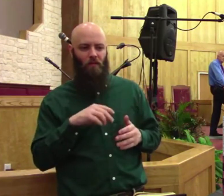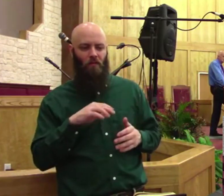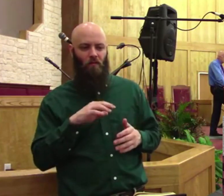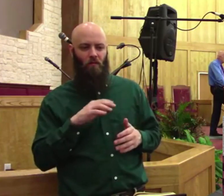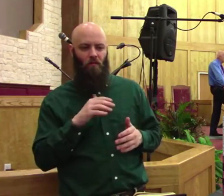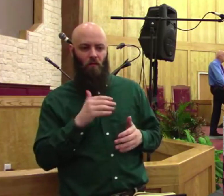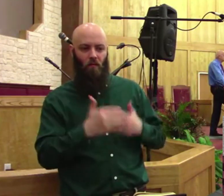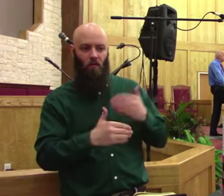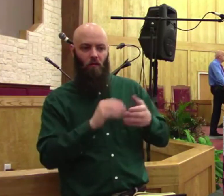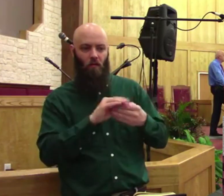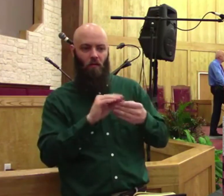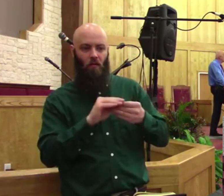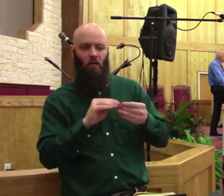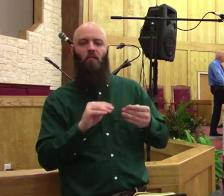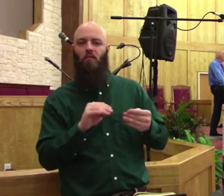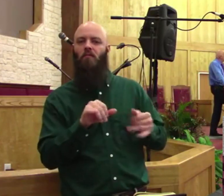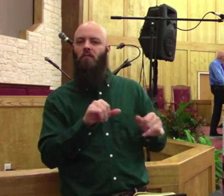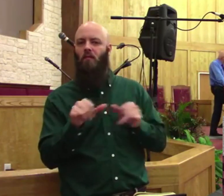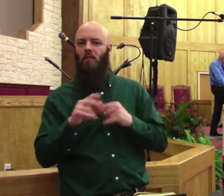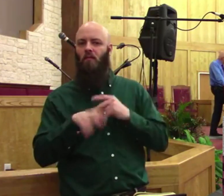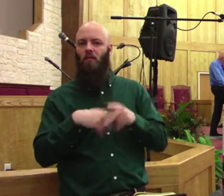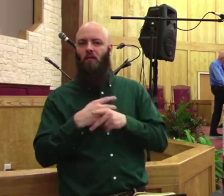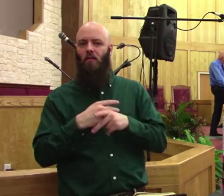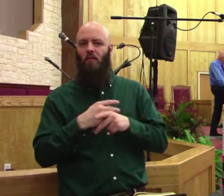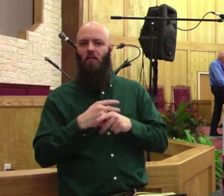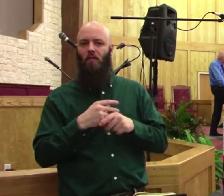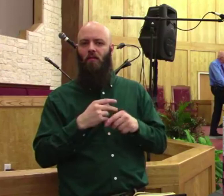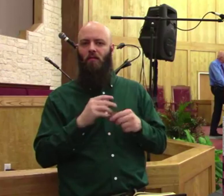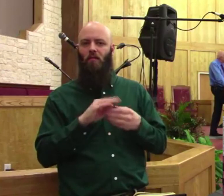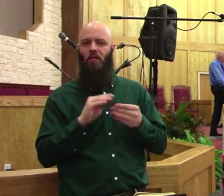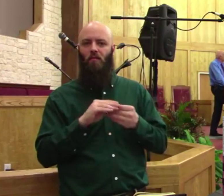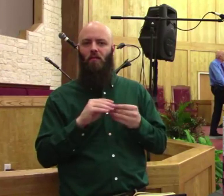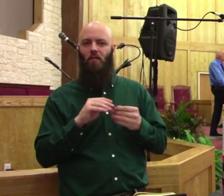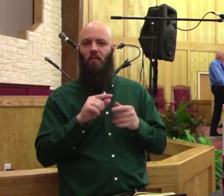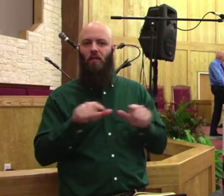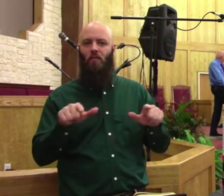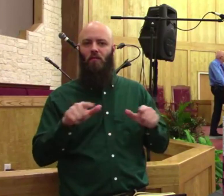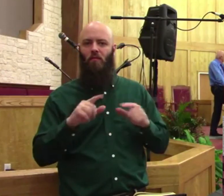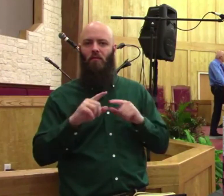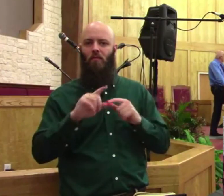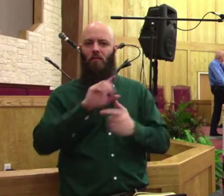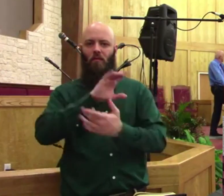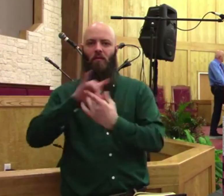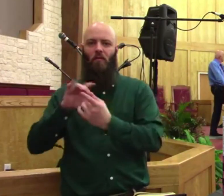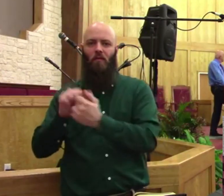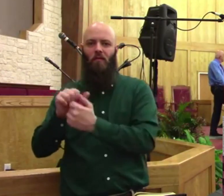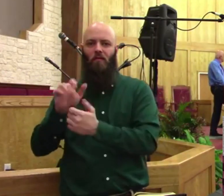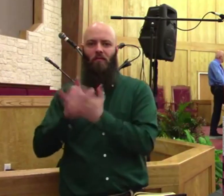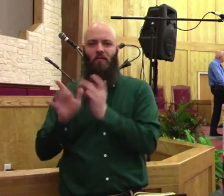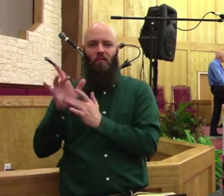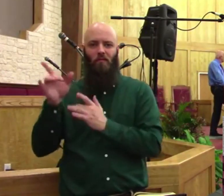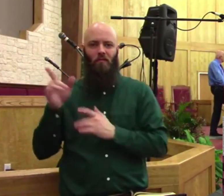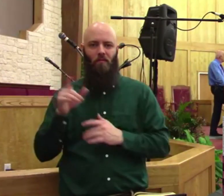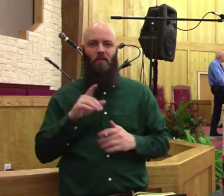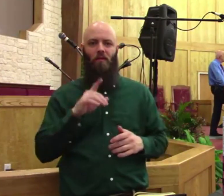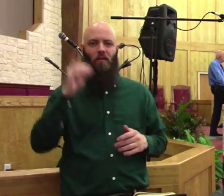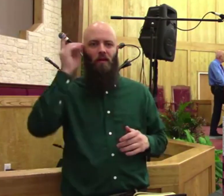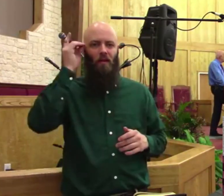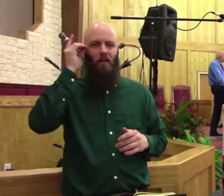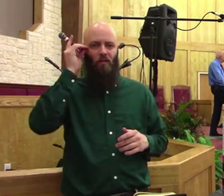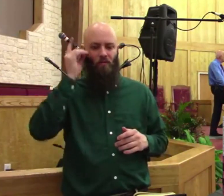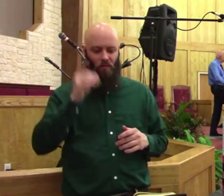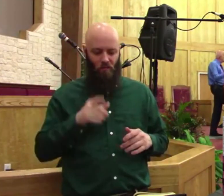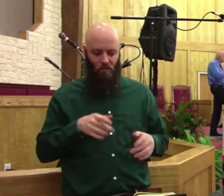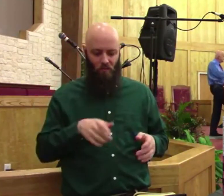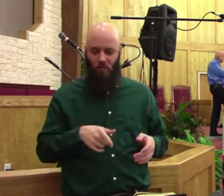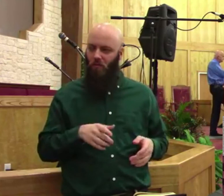same language in a prophecy of the Messiah is used as Daniel is described. So